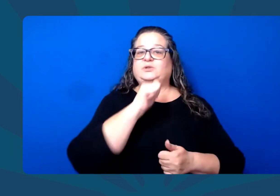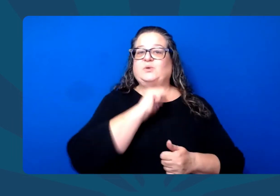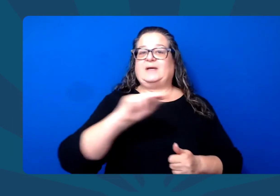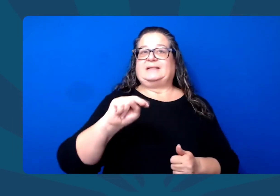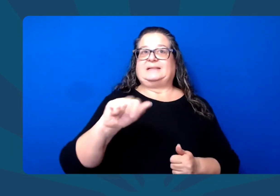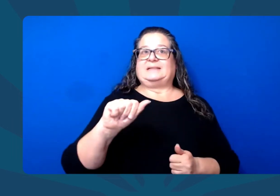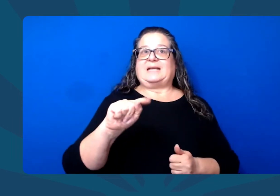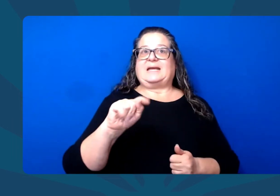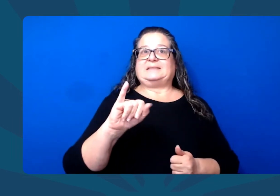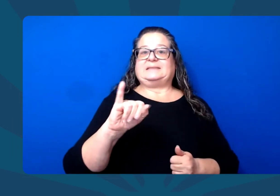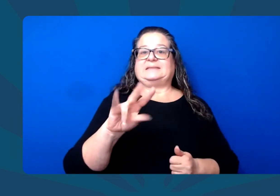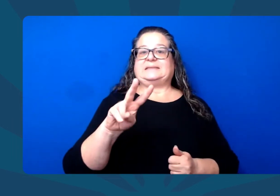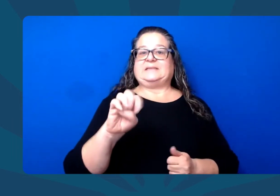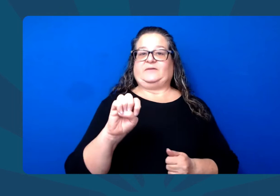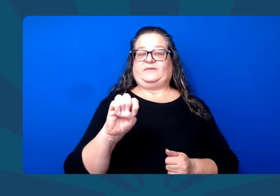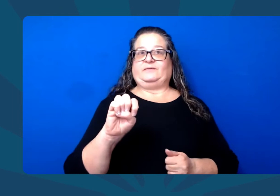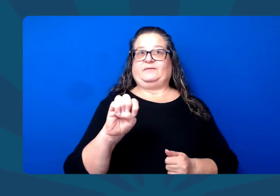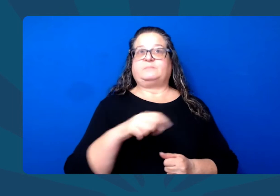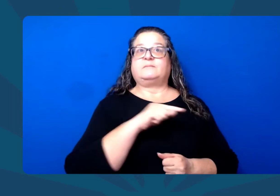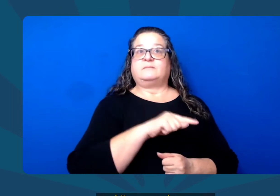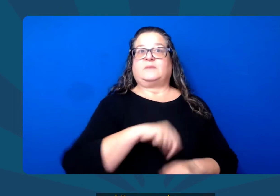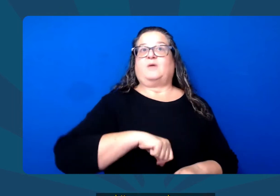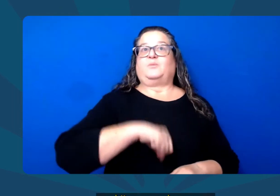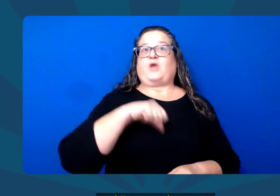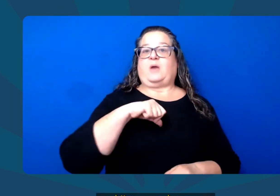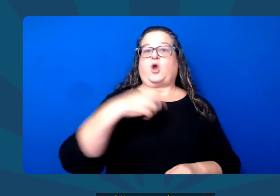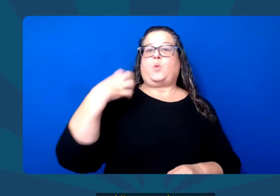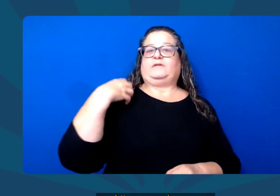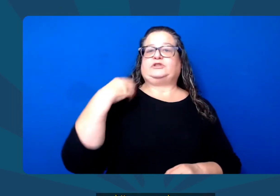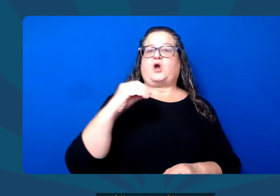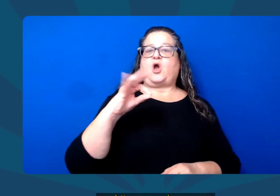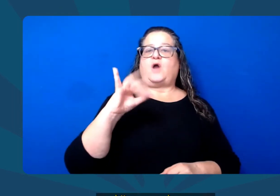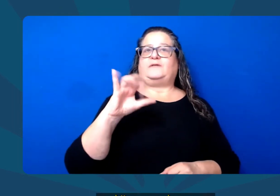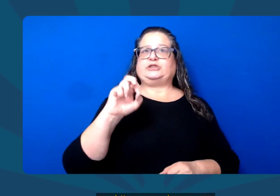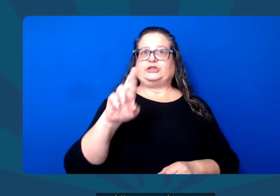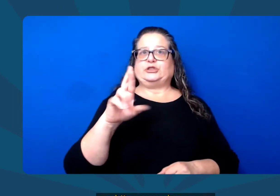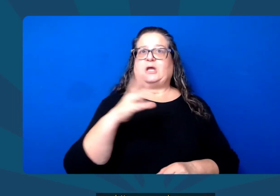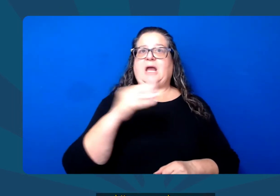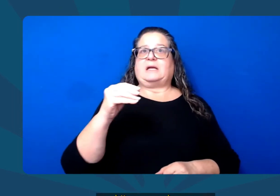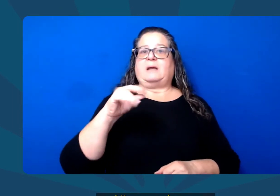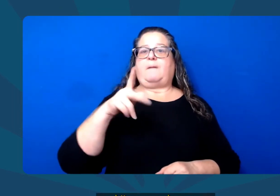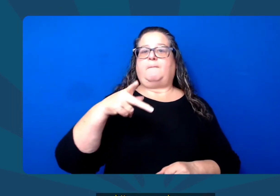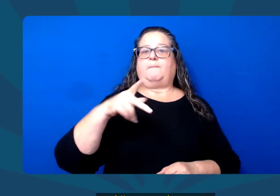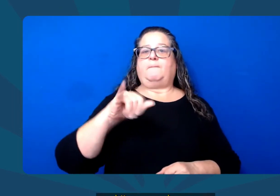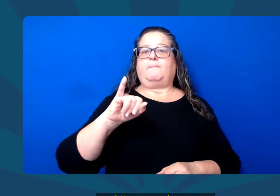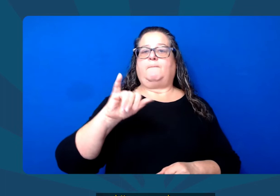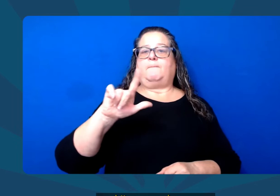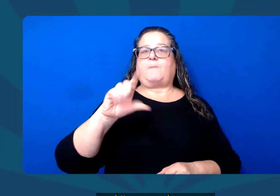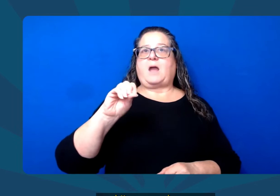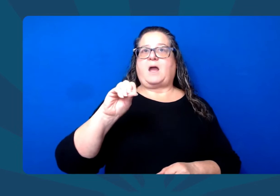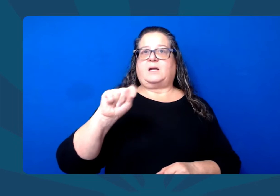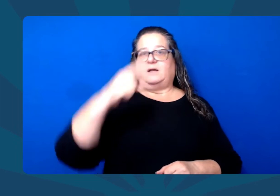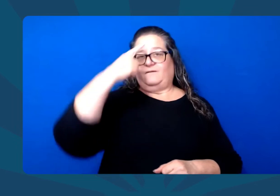I'm a third-generation Arizona native, and I'm proud to serve as an officer and